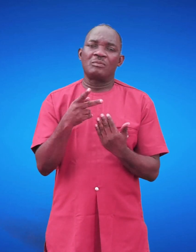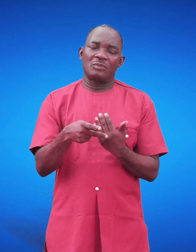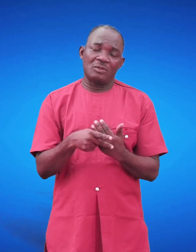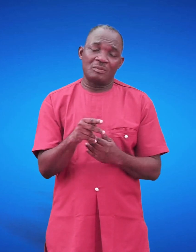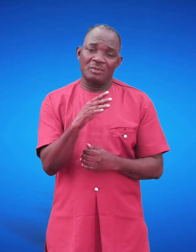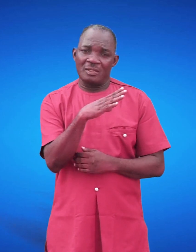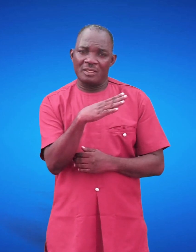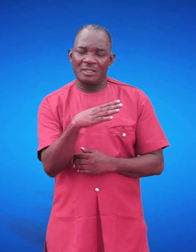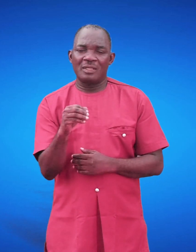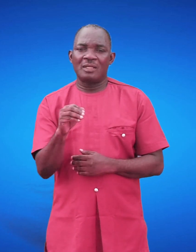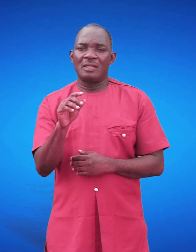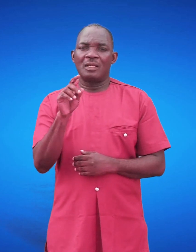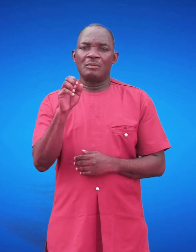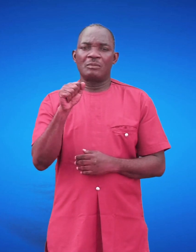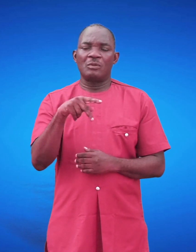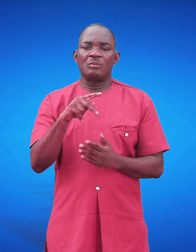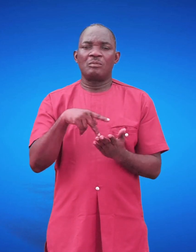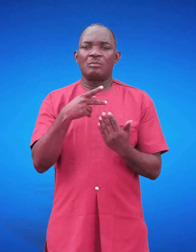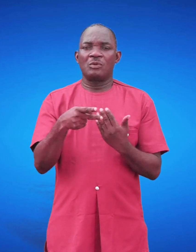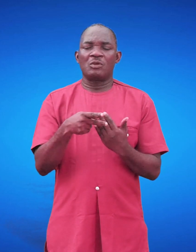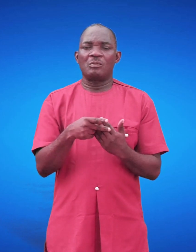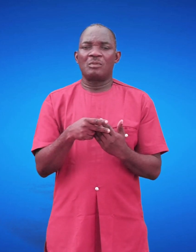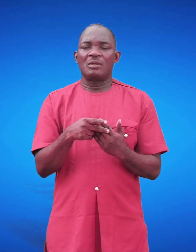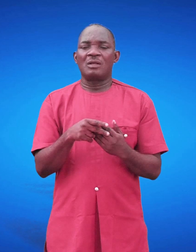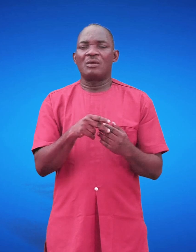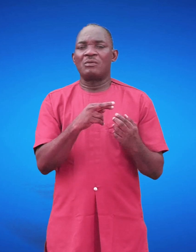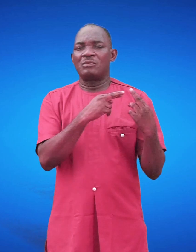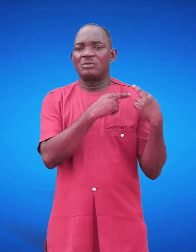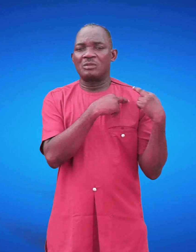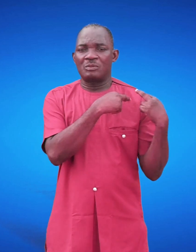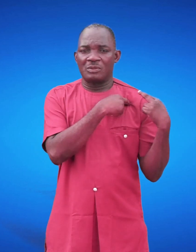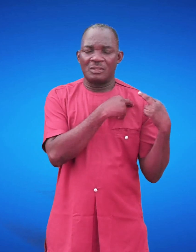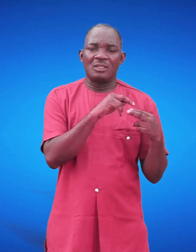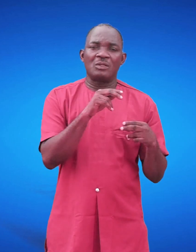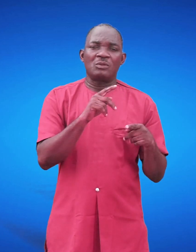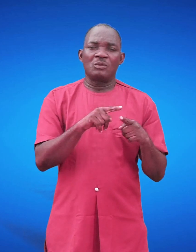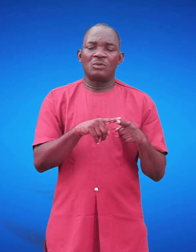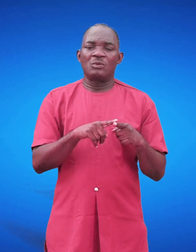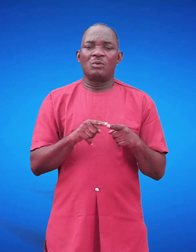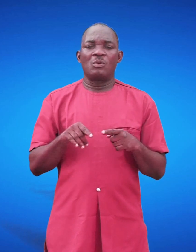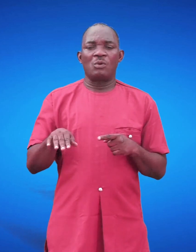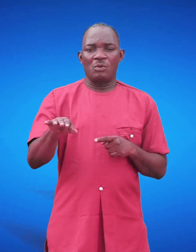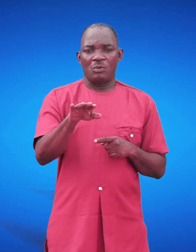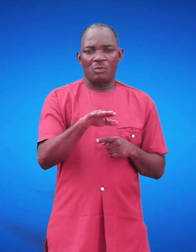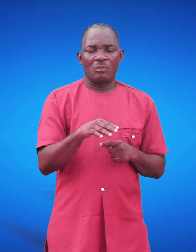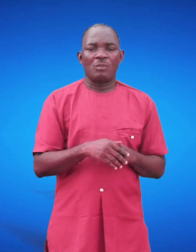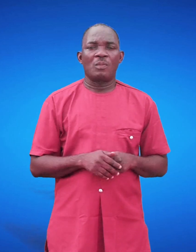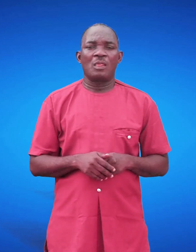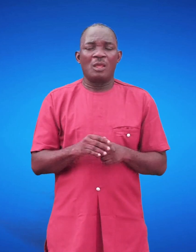and LEAP program's responsibilities to them. Some of